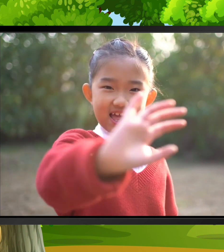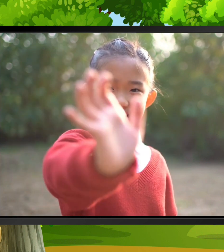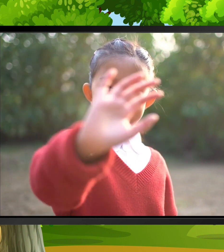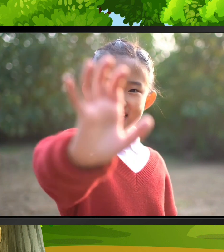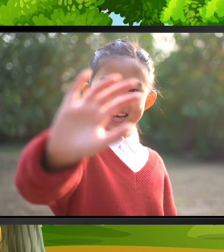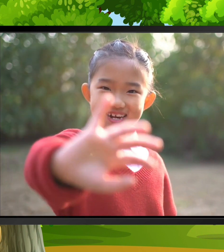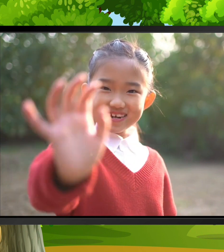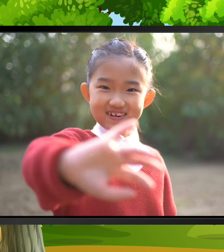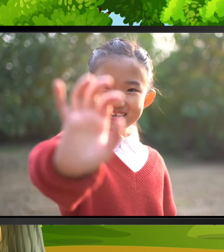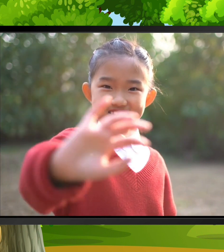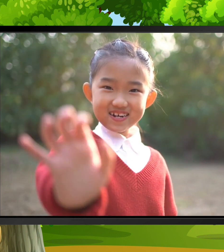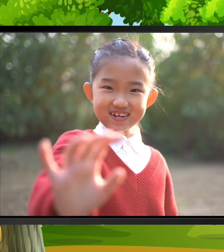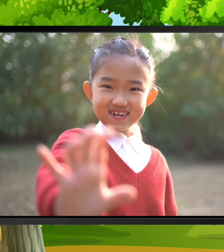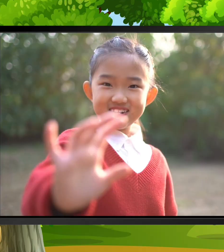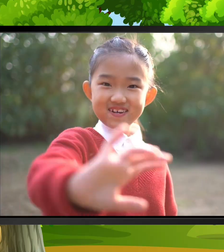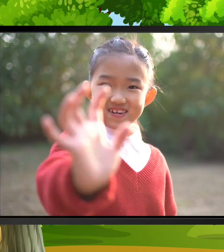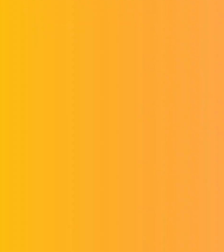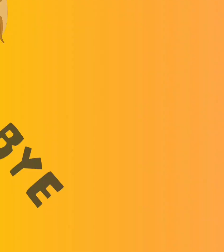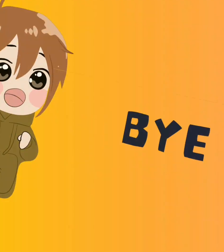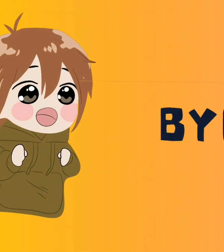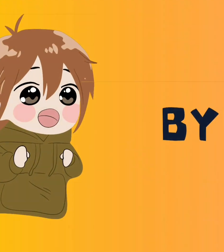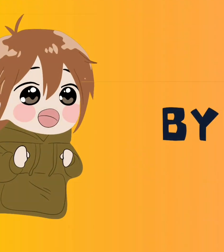Hi.